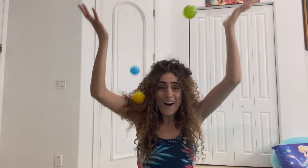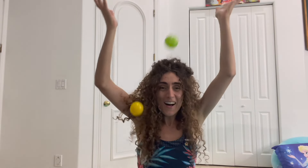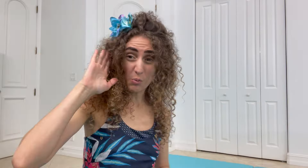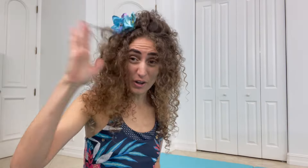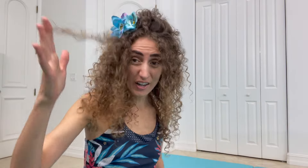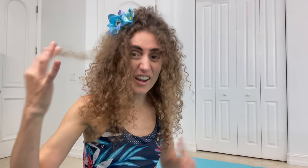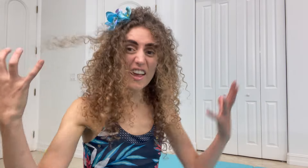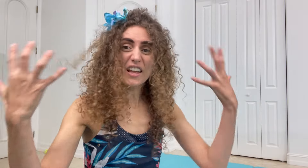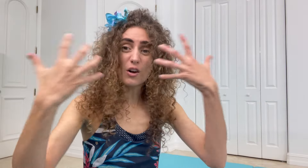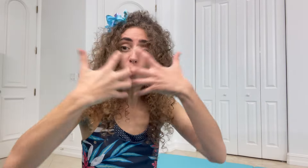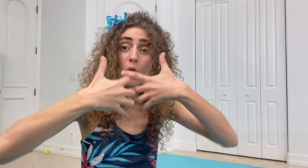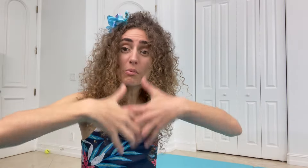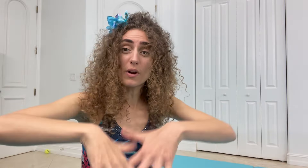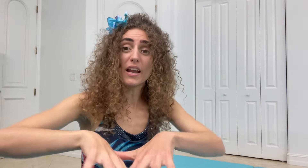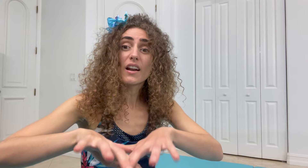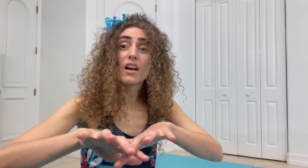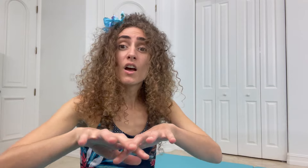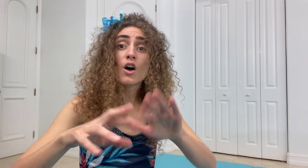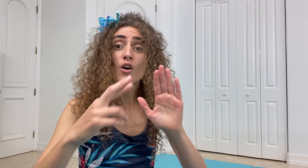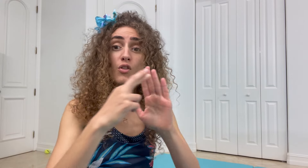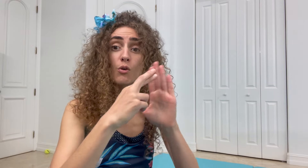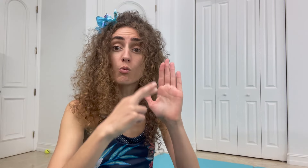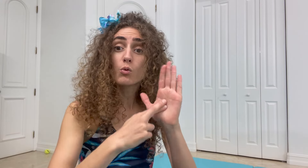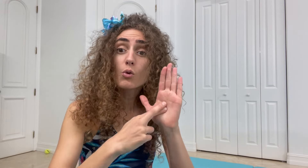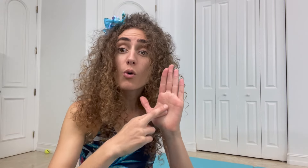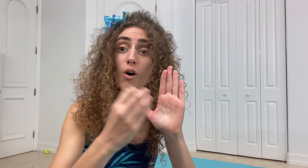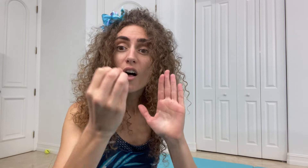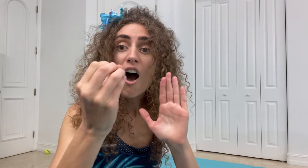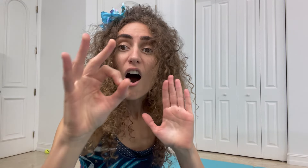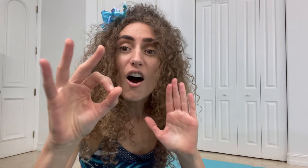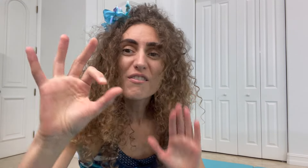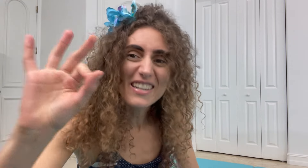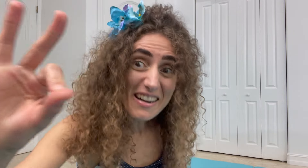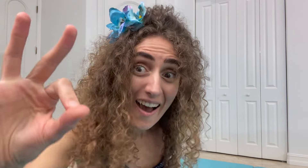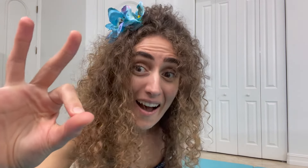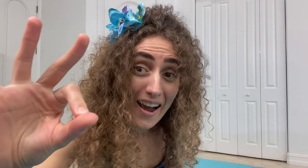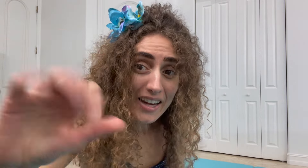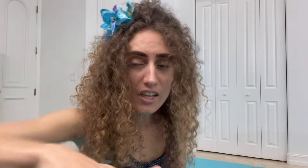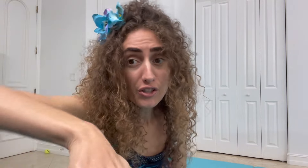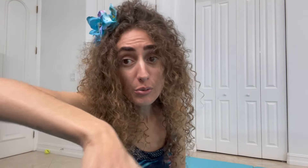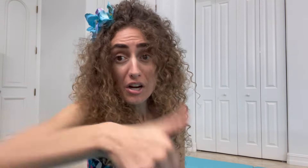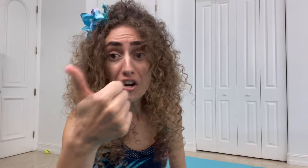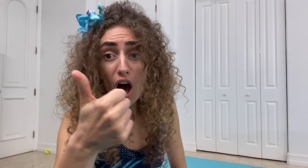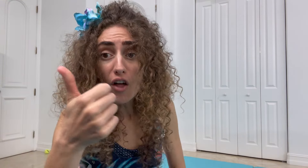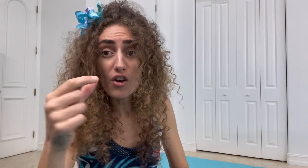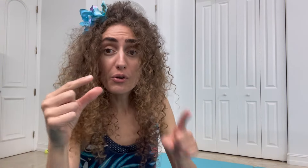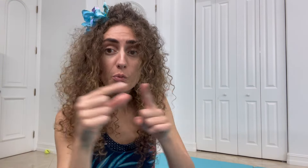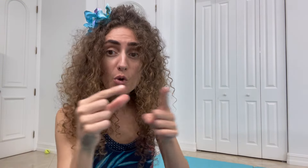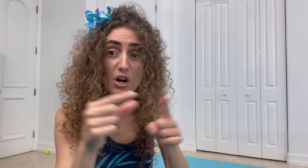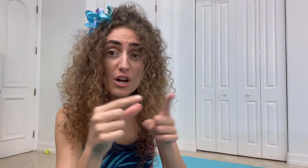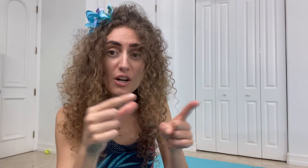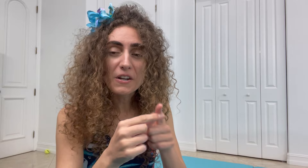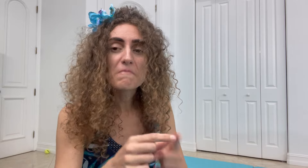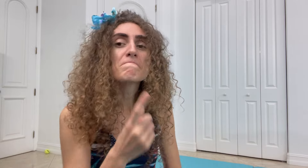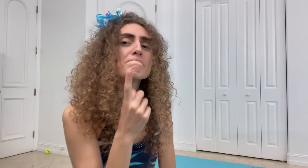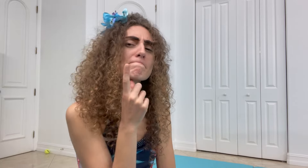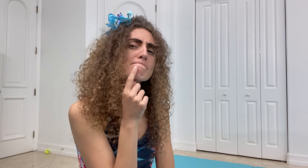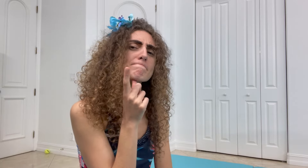Balls! We're gonna incorporate the rule of nine into another word.